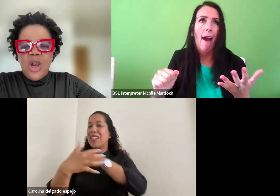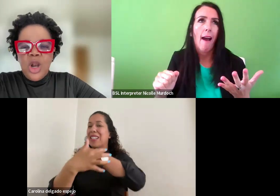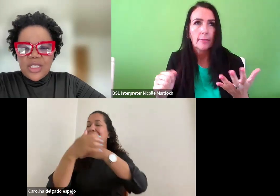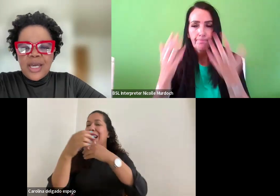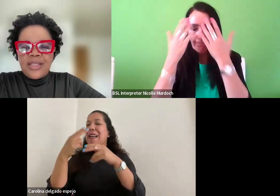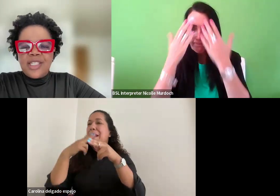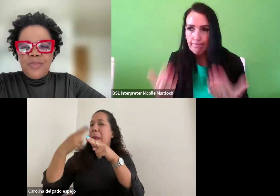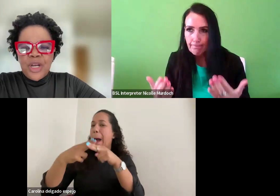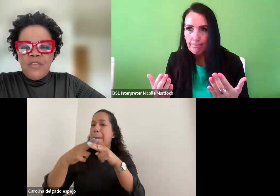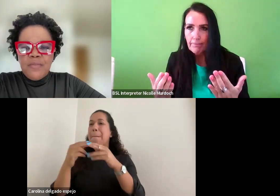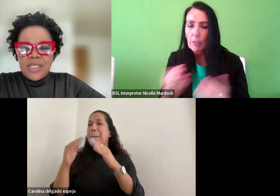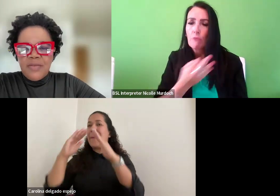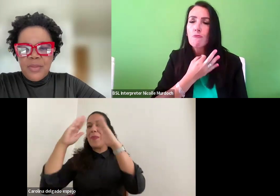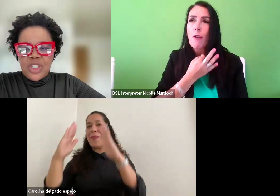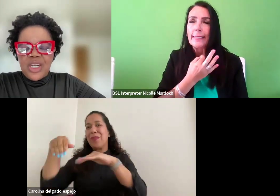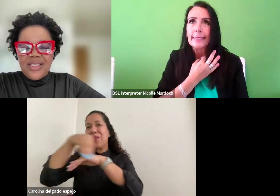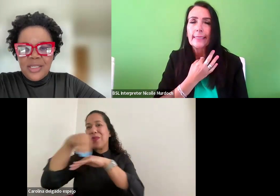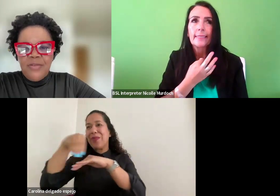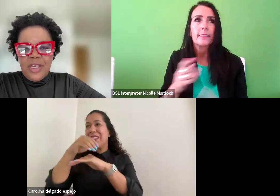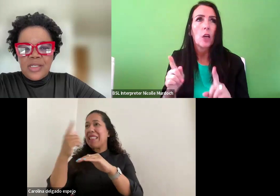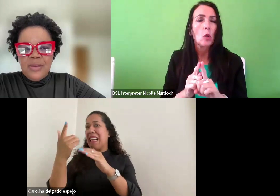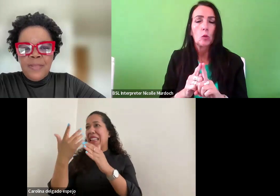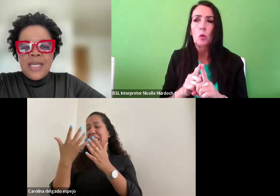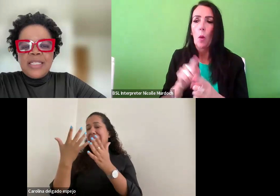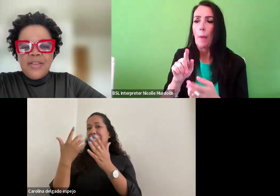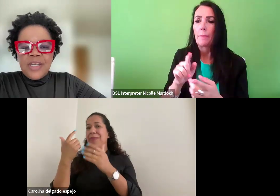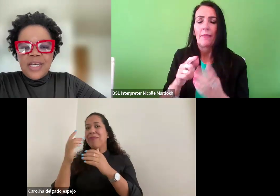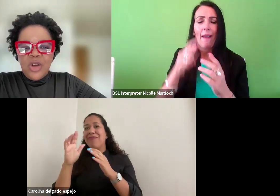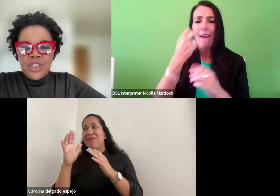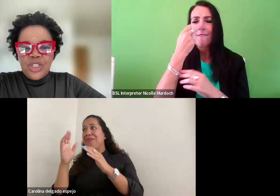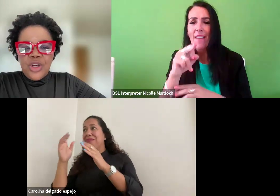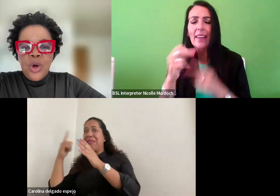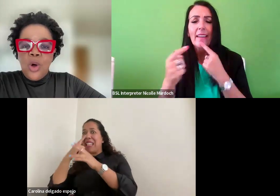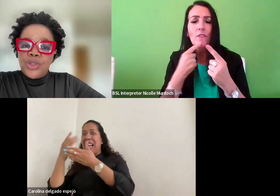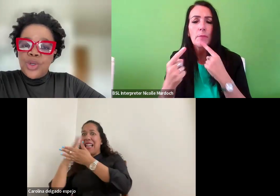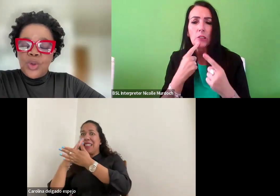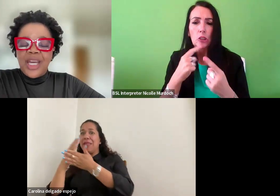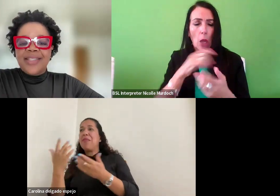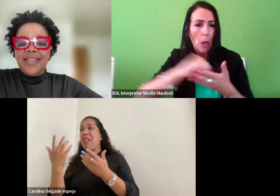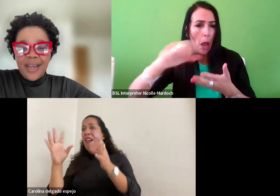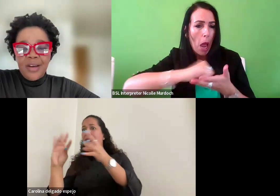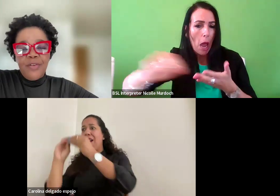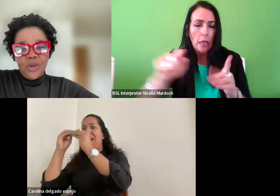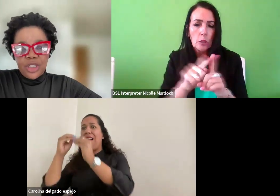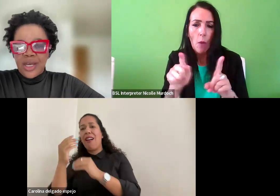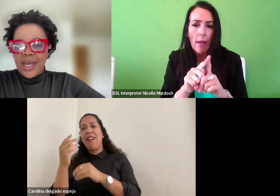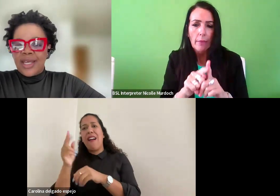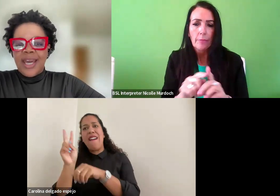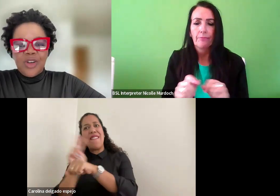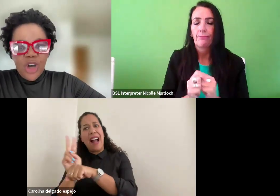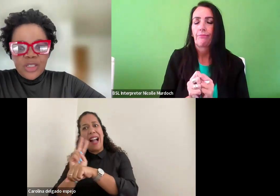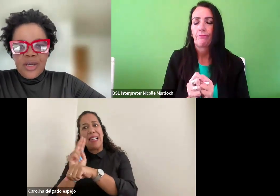violations, alongside the spread of misinformation and deepfakes. Civic technology, also known as tech for